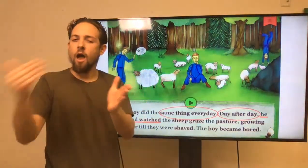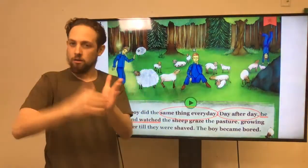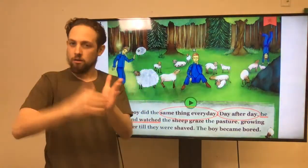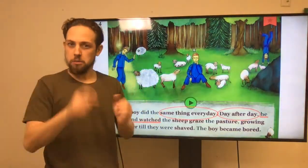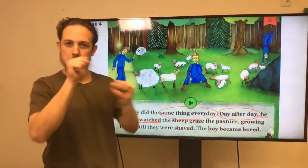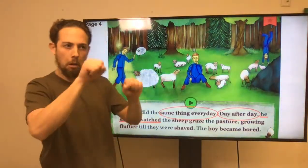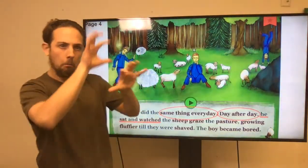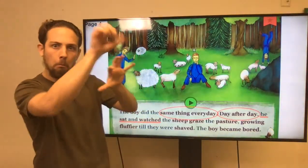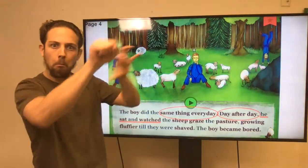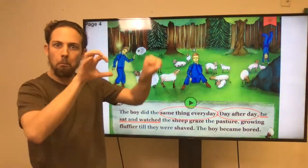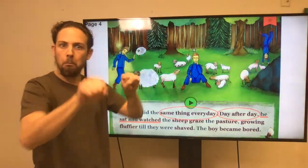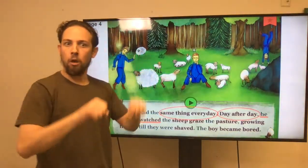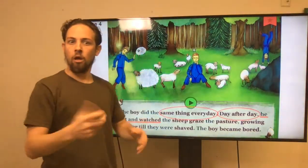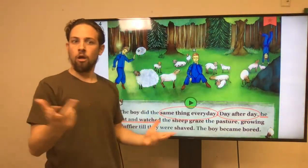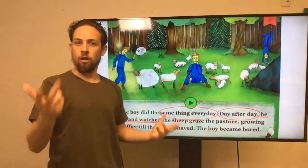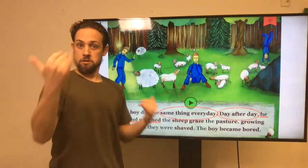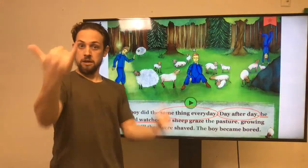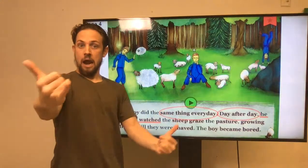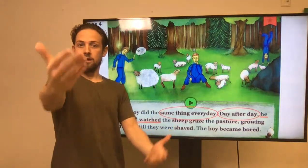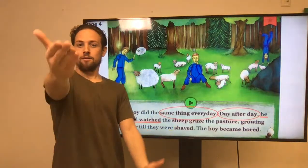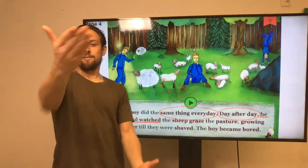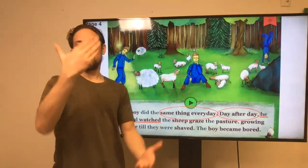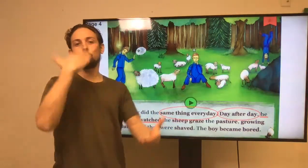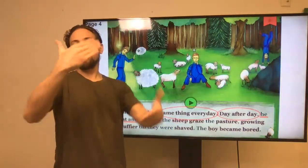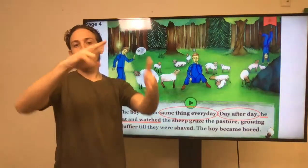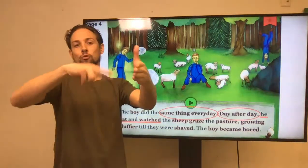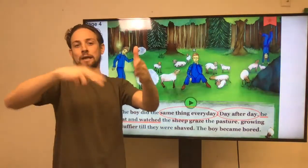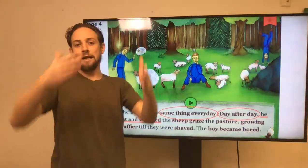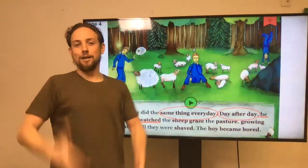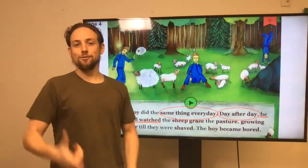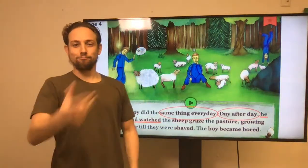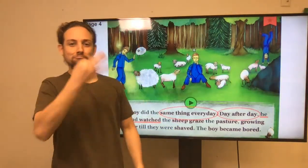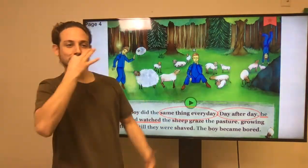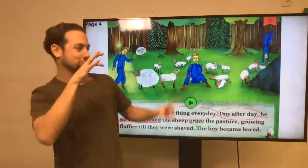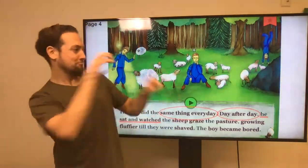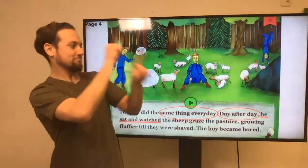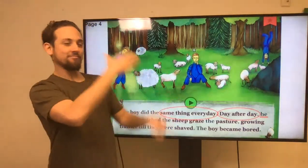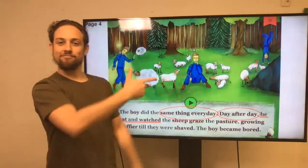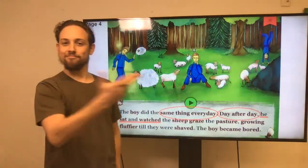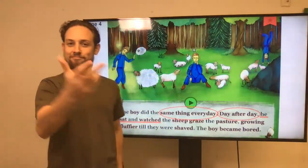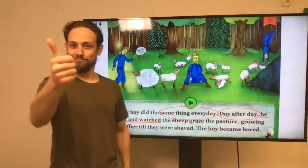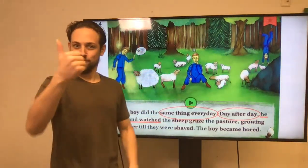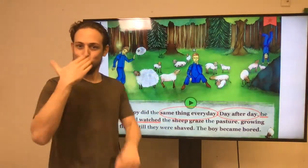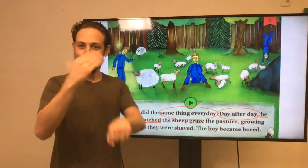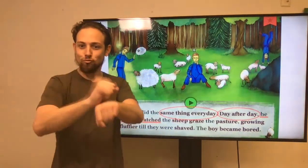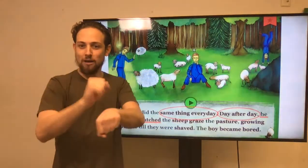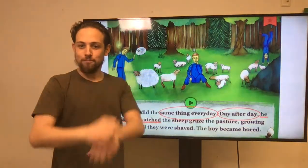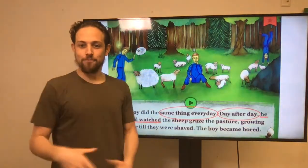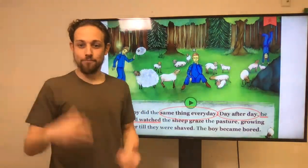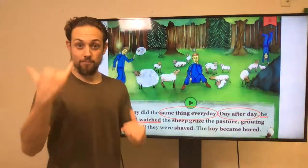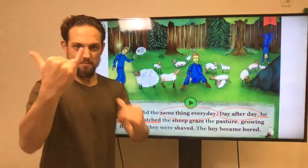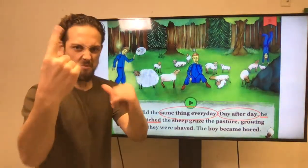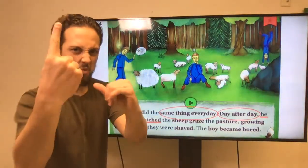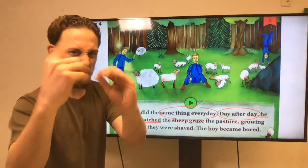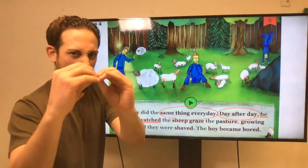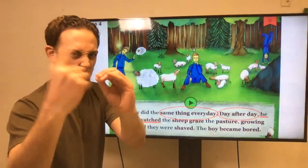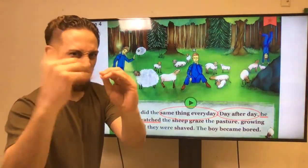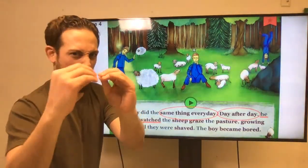This helps show that the boy was here all day, every day. You guys are skilled readers, doing a great